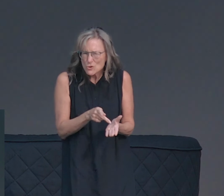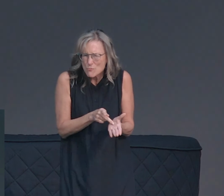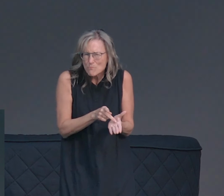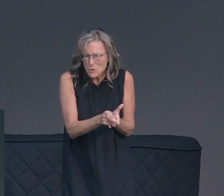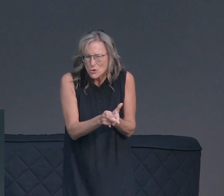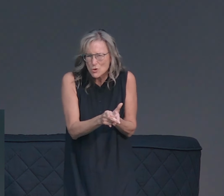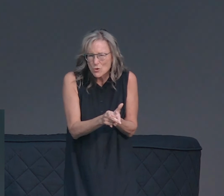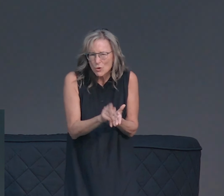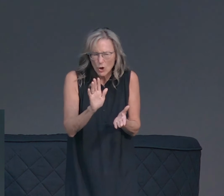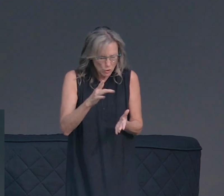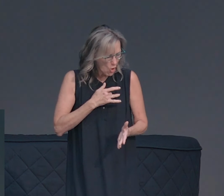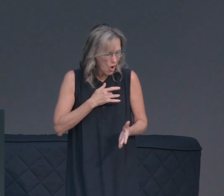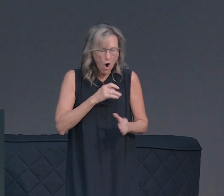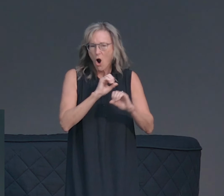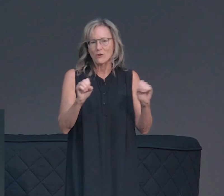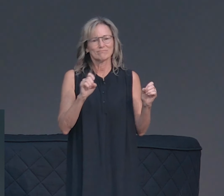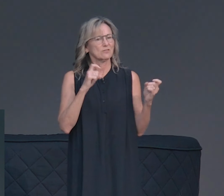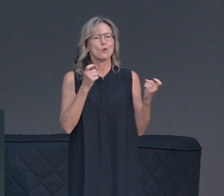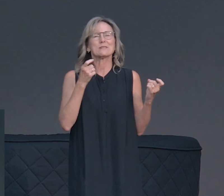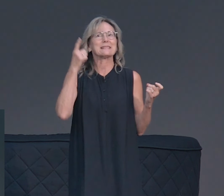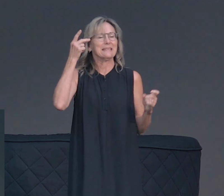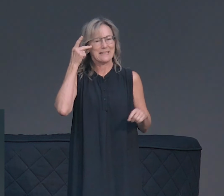from sin.